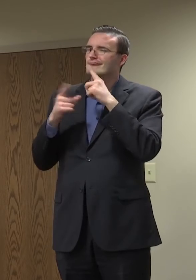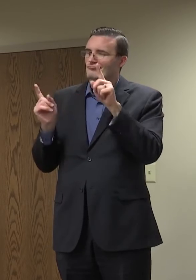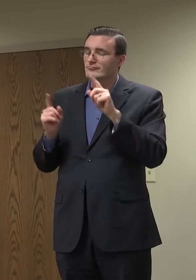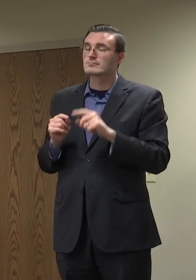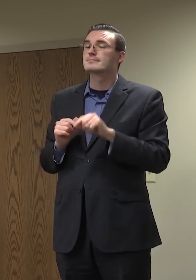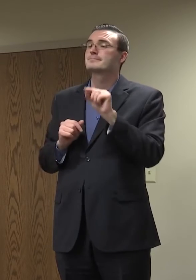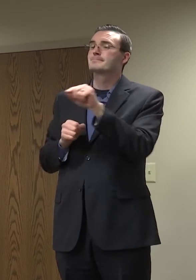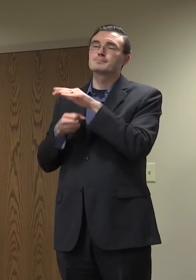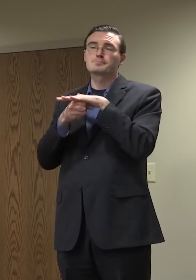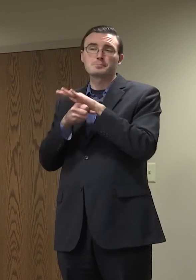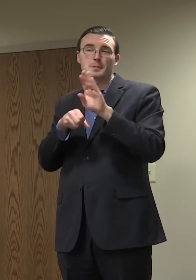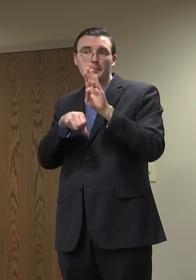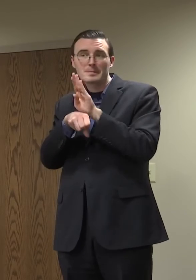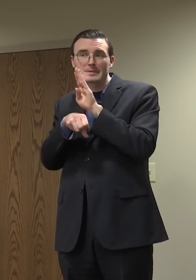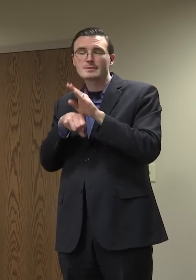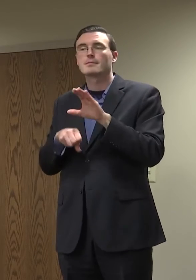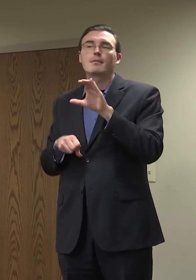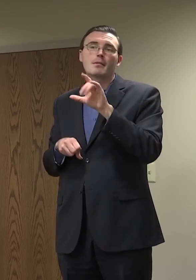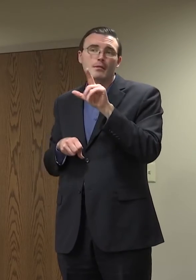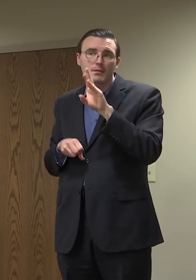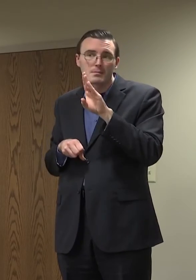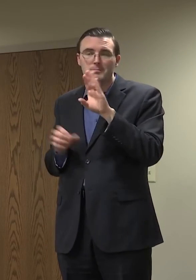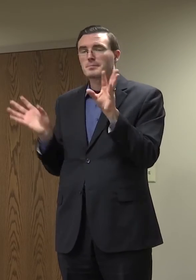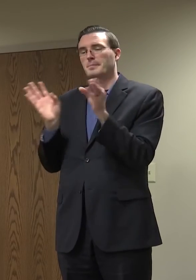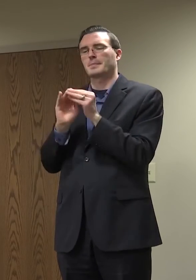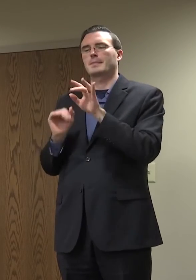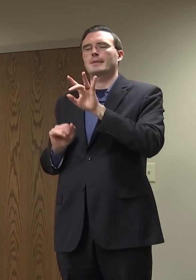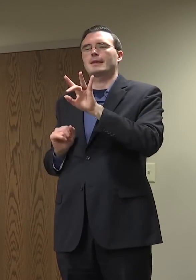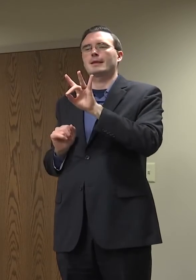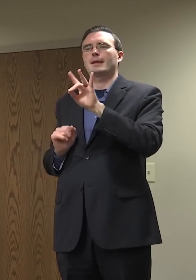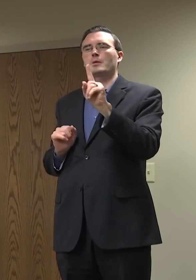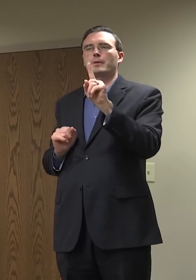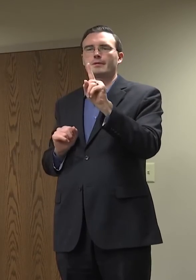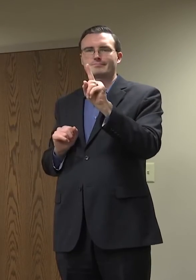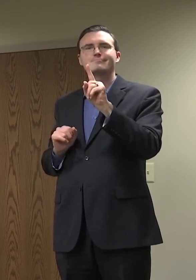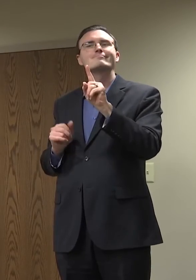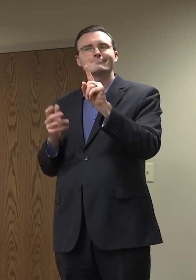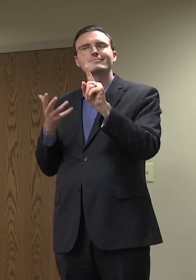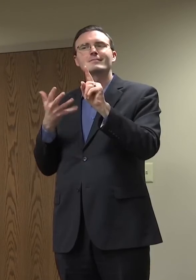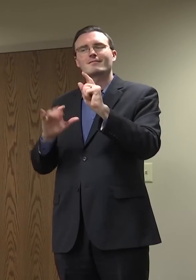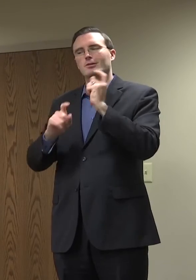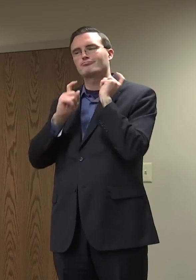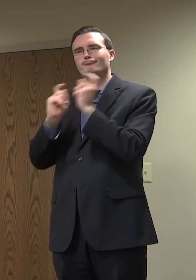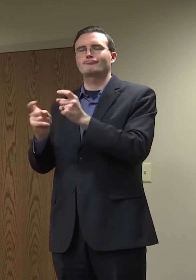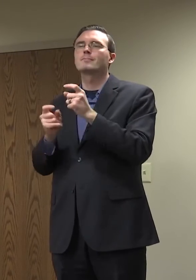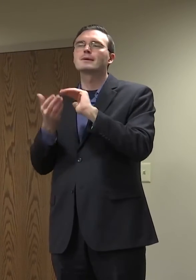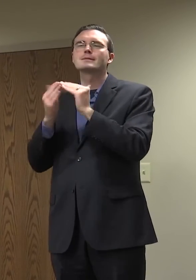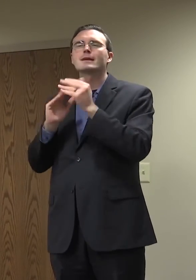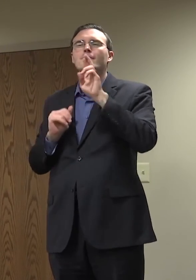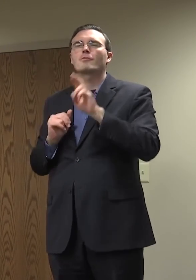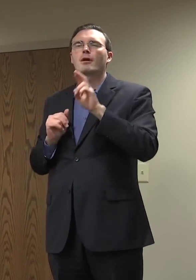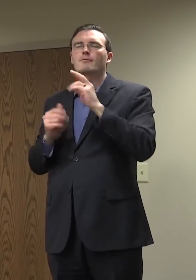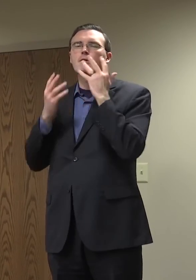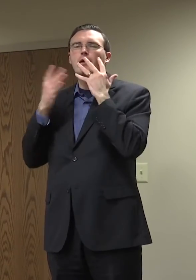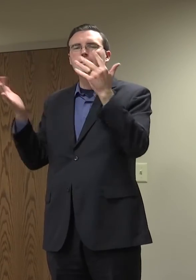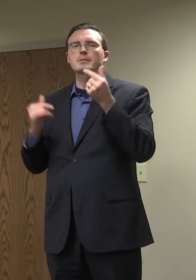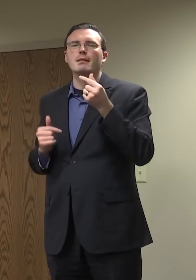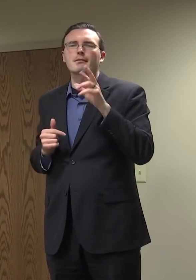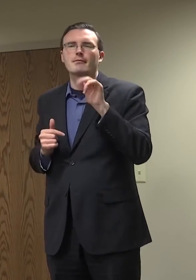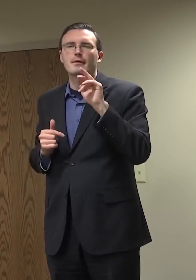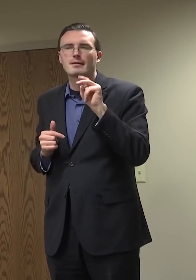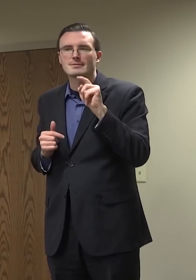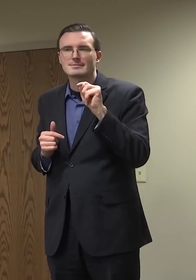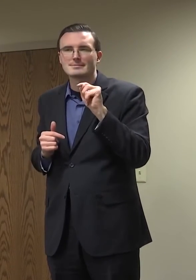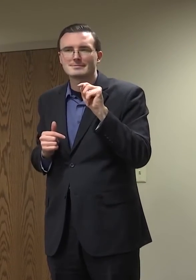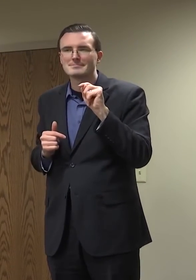local businesses and clubs have received the City of Rockford Hospitality Grant. This award was based, as